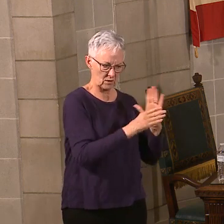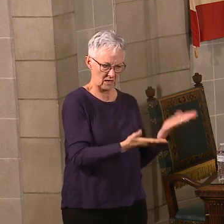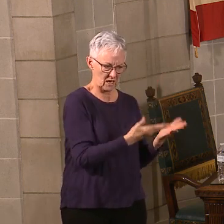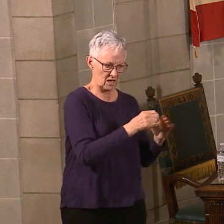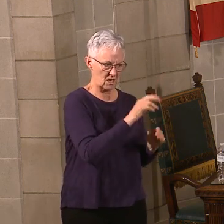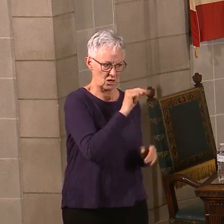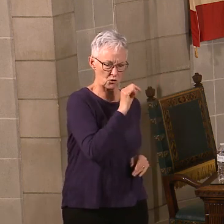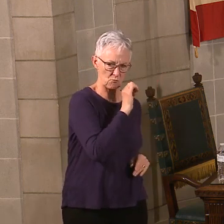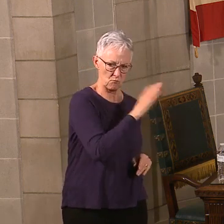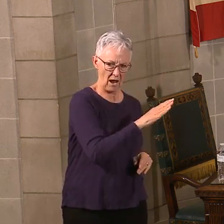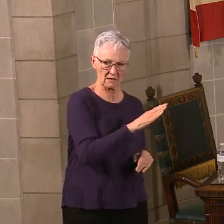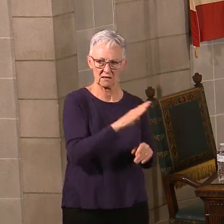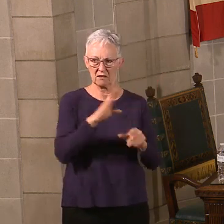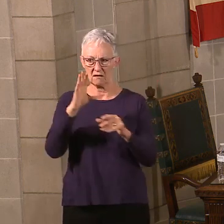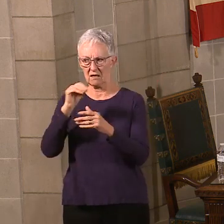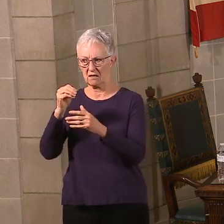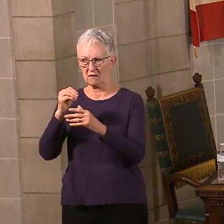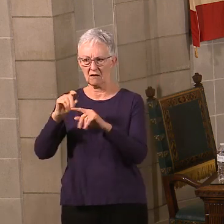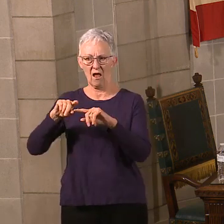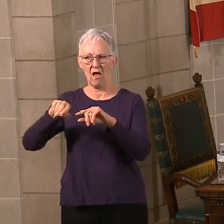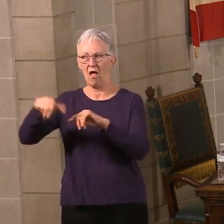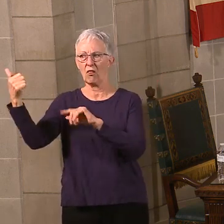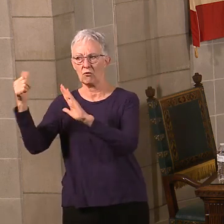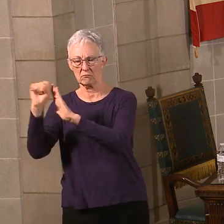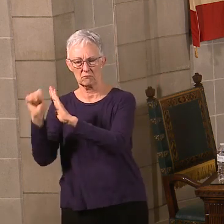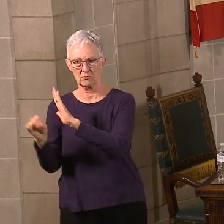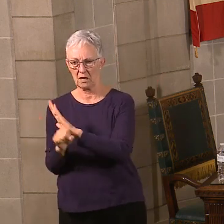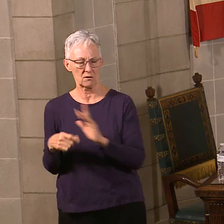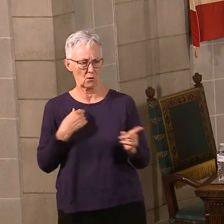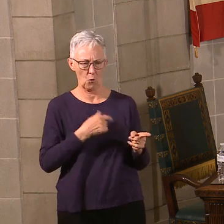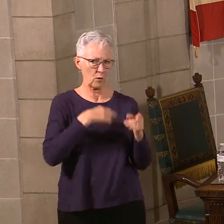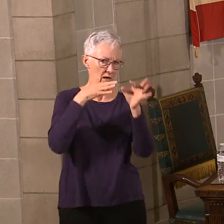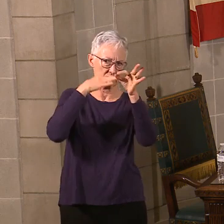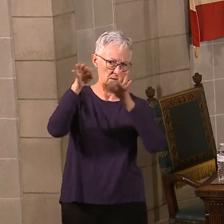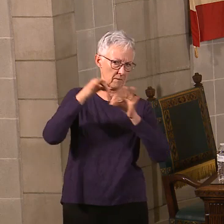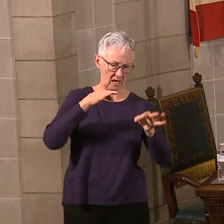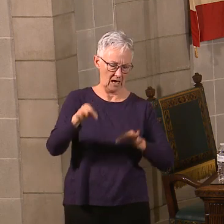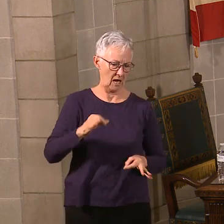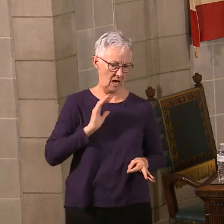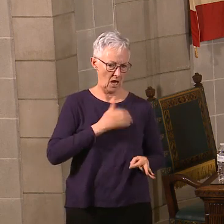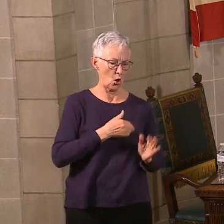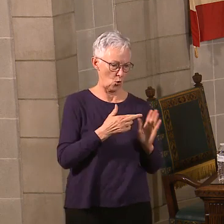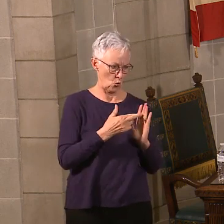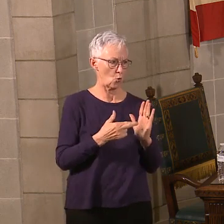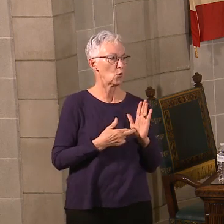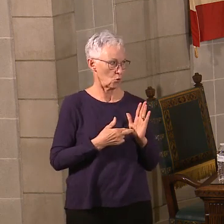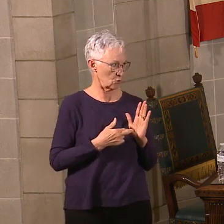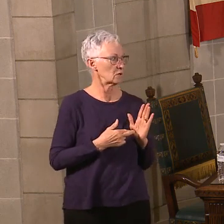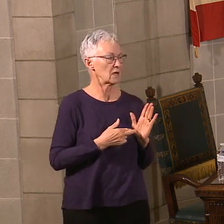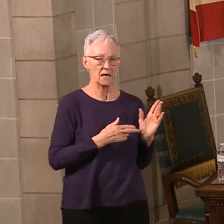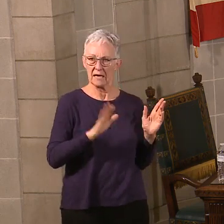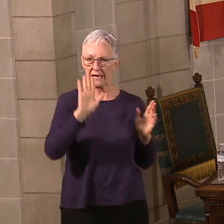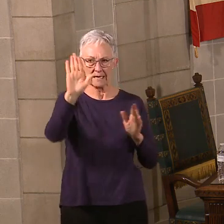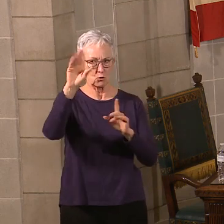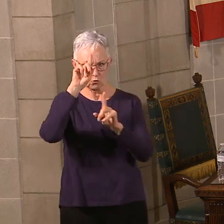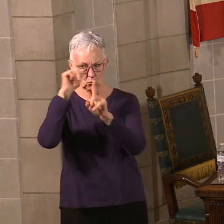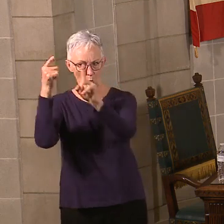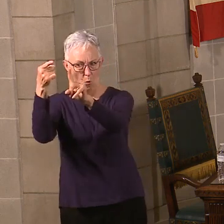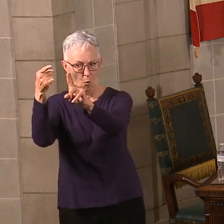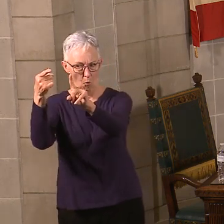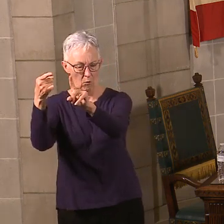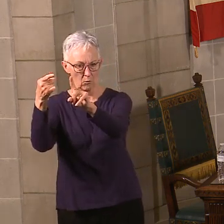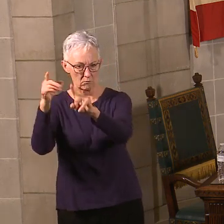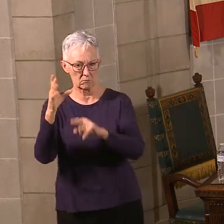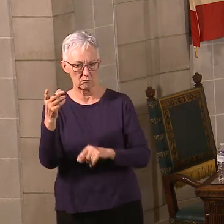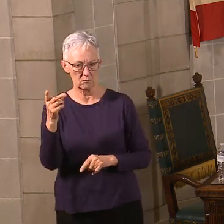really is about, again, stay home, stay healthy, stay connected. He wants people to be able to, again, limit their social interactions. That's what we've been preaching